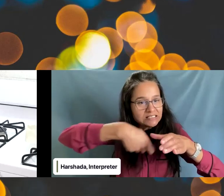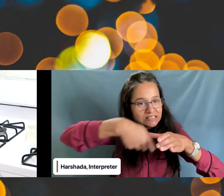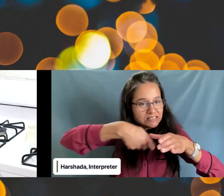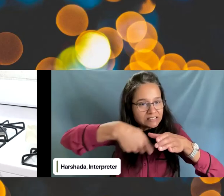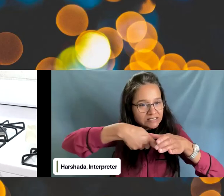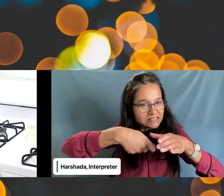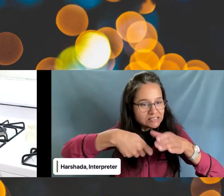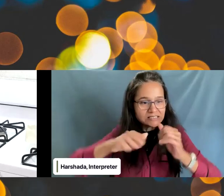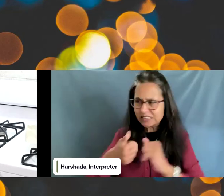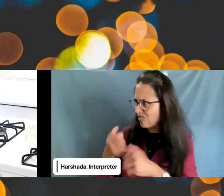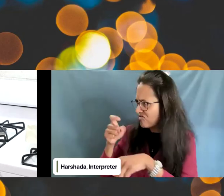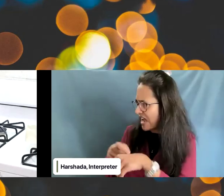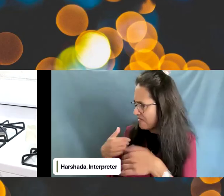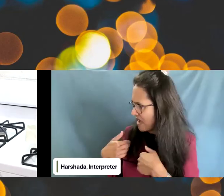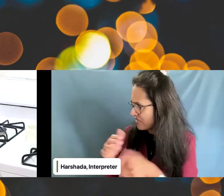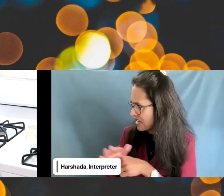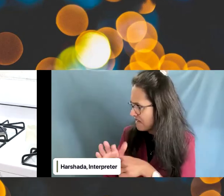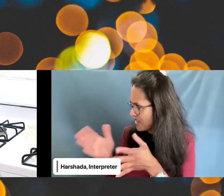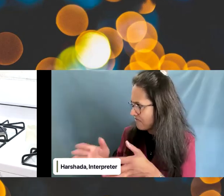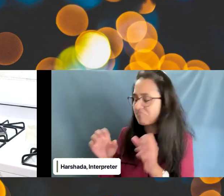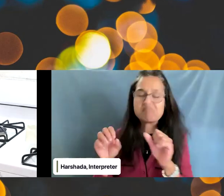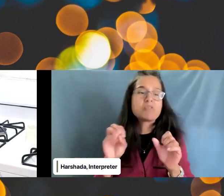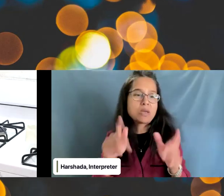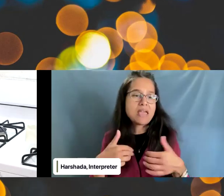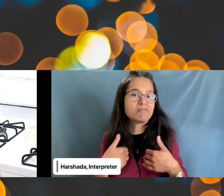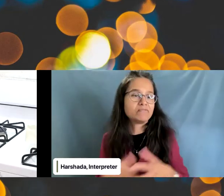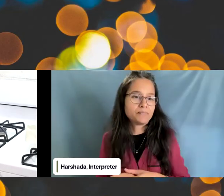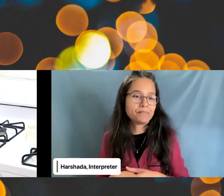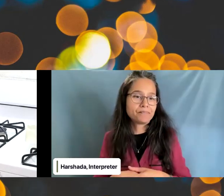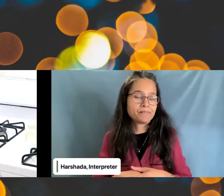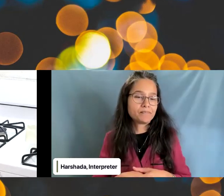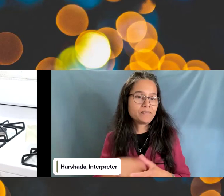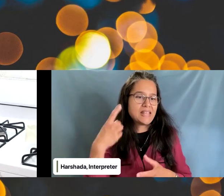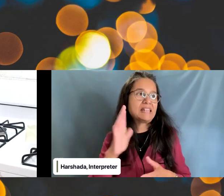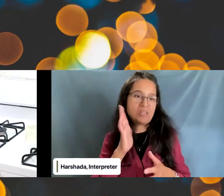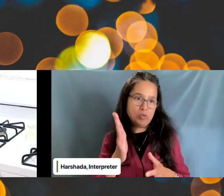How are we doing with time? Yeah. I think we're gonna make it, Charlie.